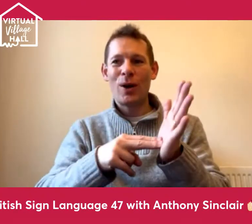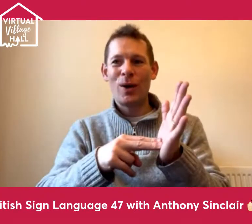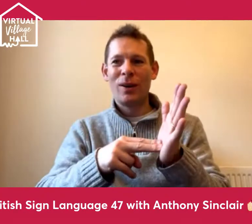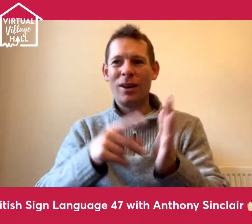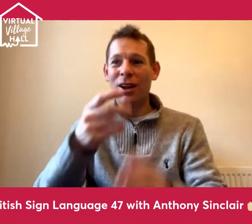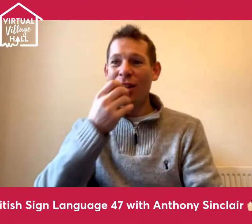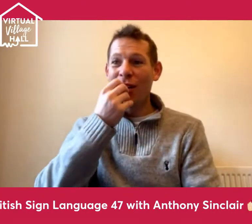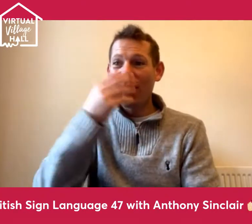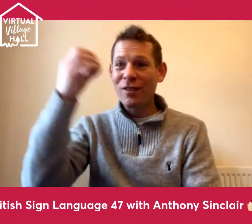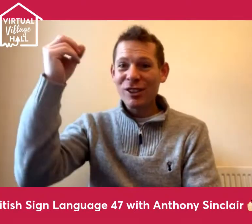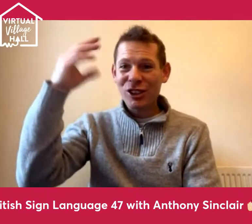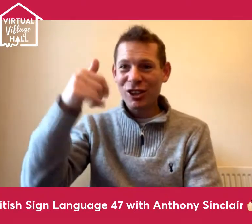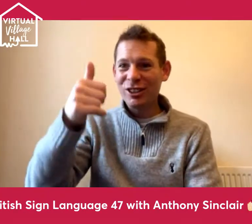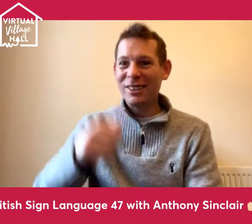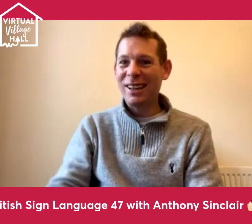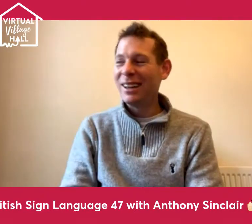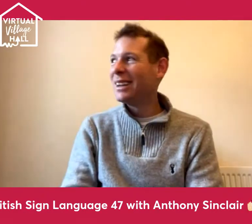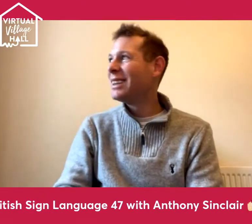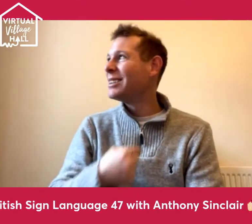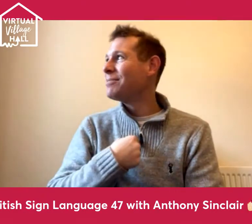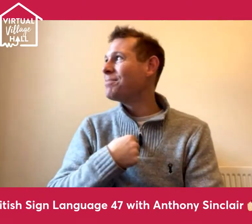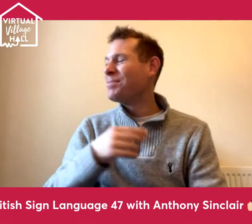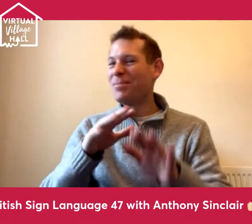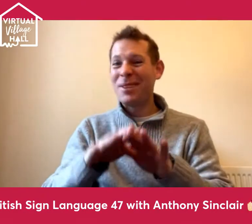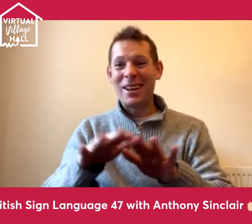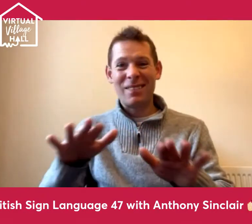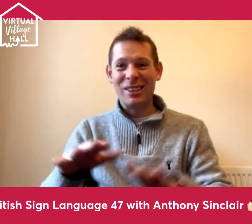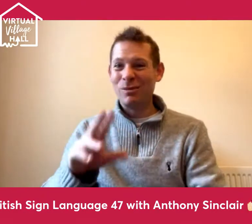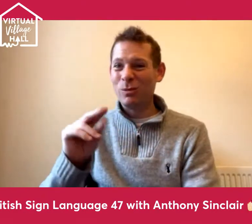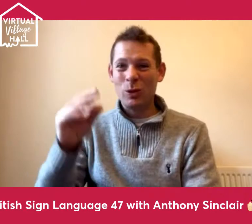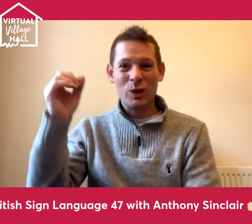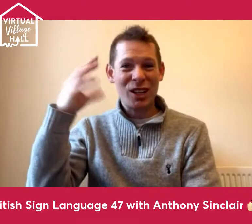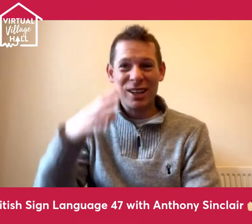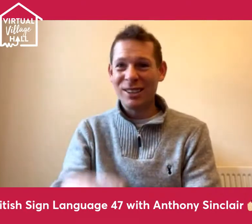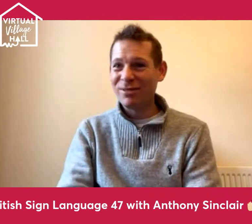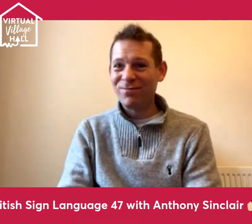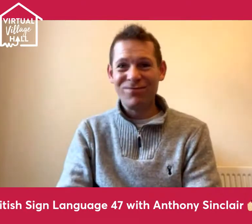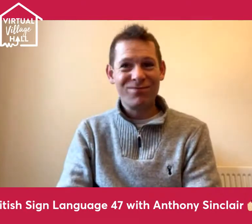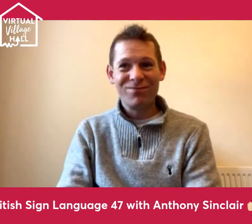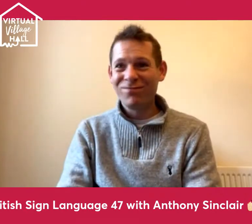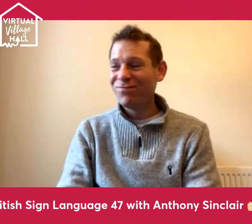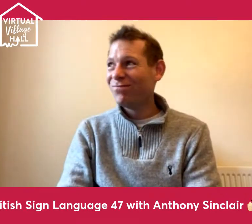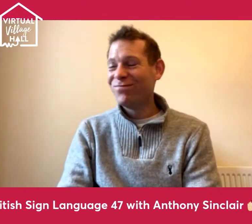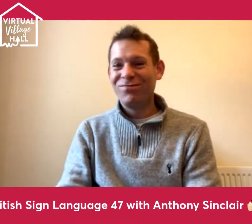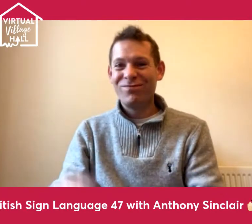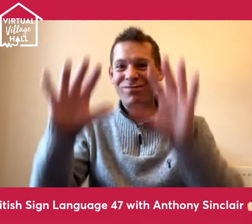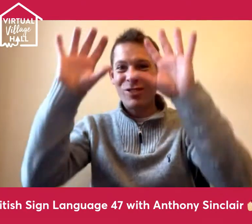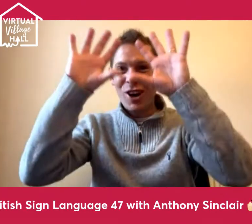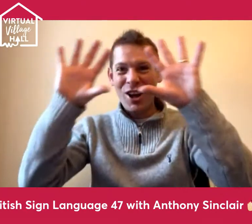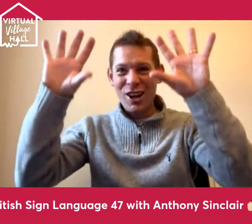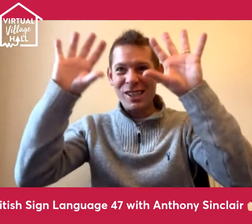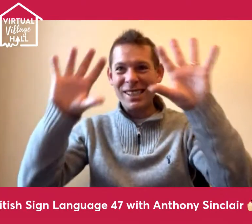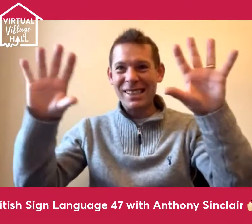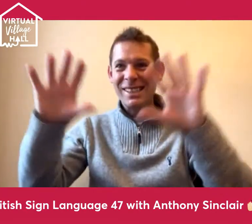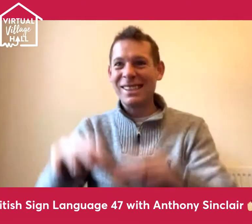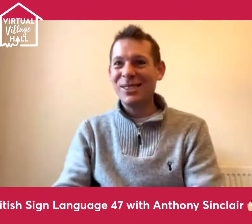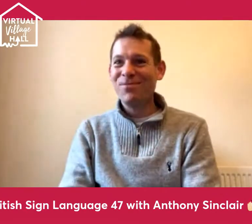And Joan, good morning to you as well. Oh, it's a lovely sunny day where you are. It's not sunny where we are. It's miserable and rainy and cloudy